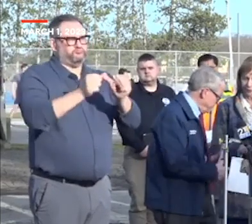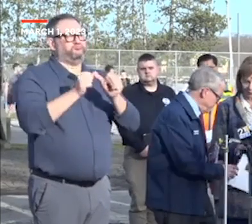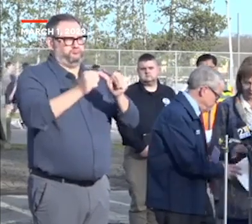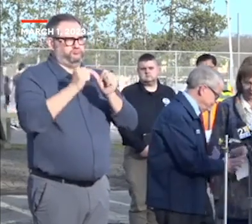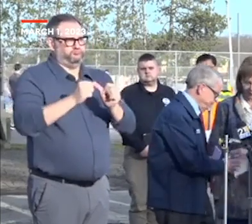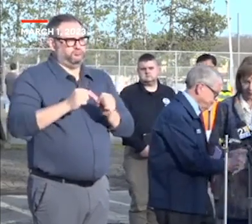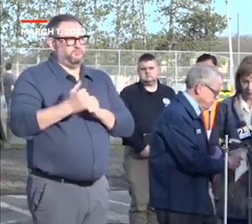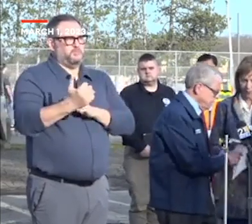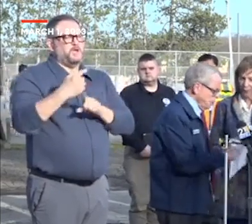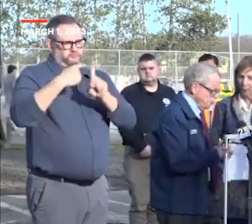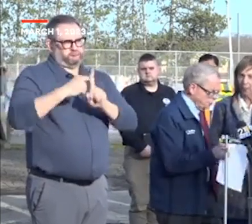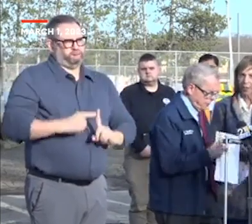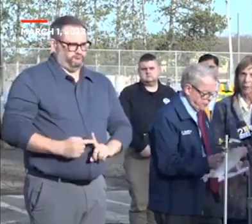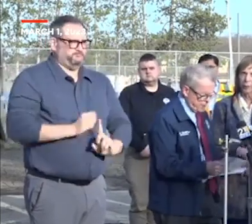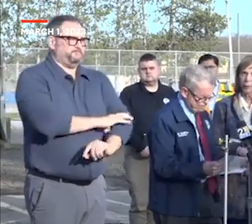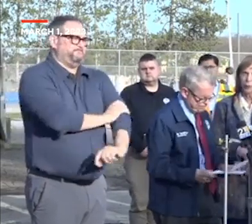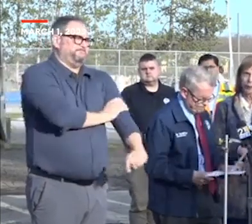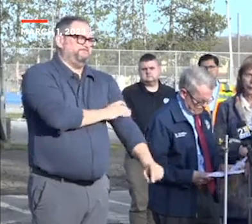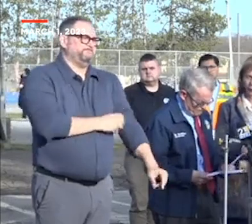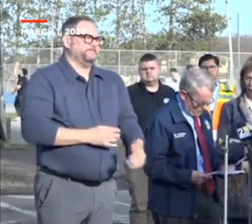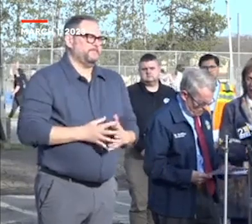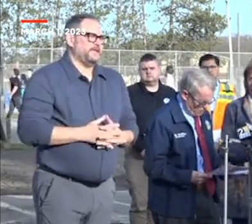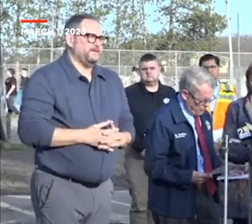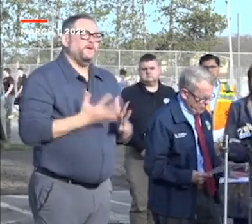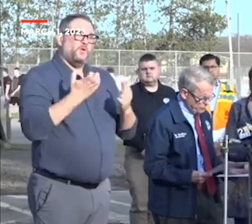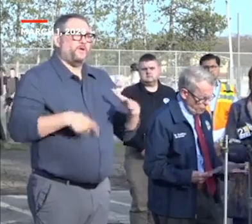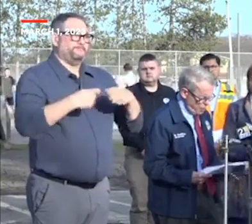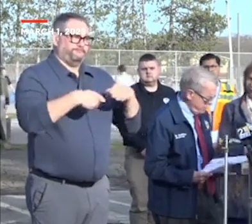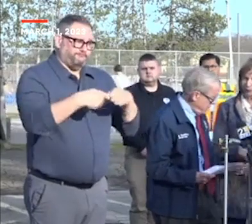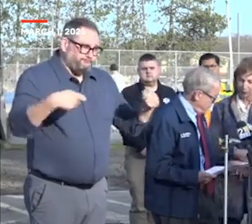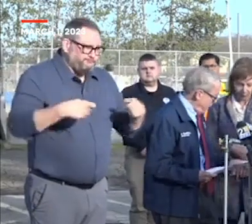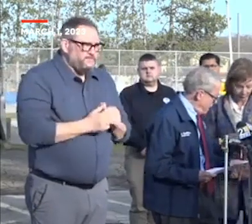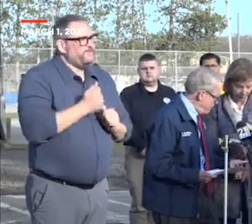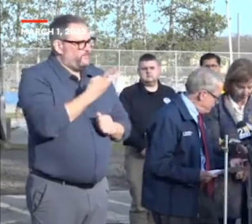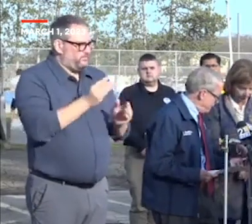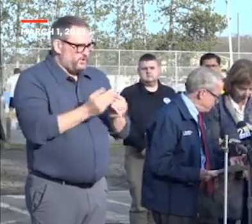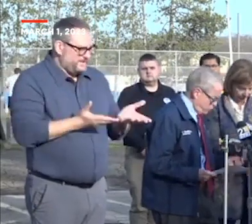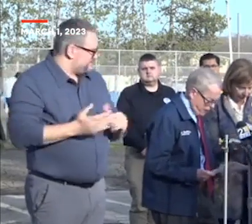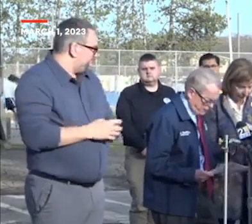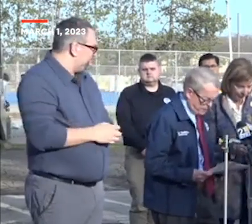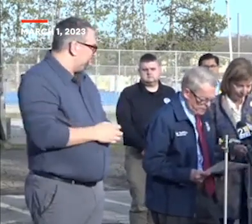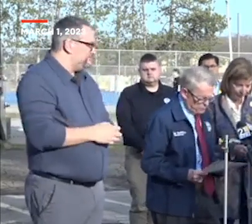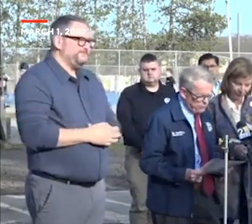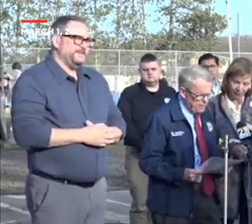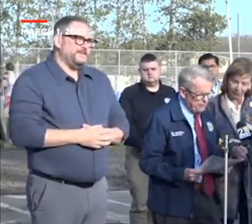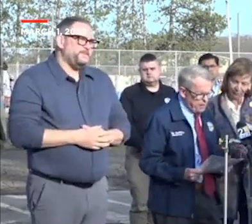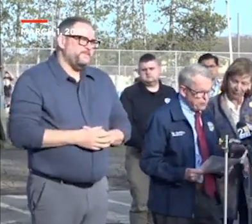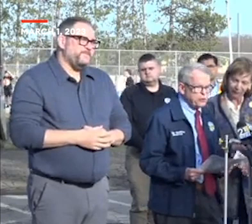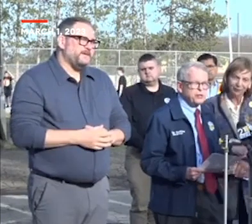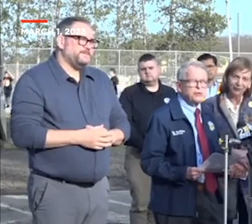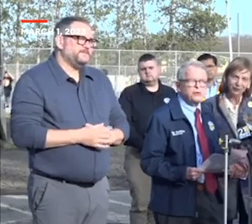me close with a couple other things. One, Frank can hold that. We